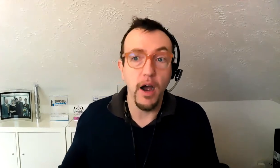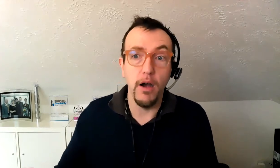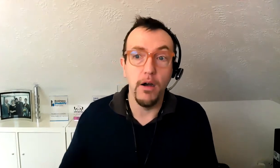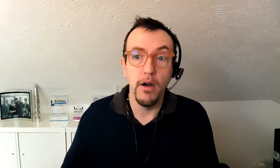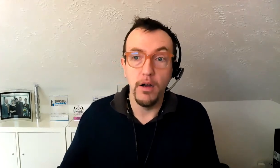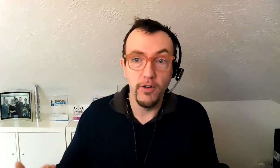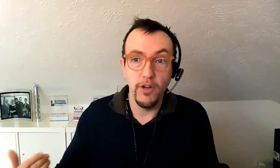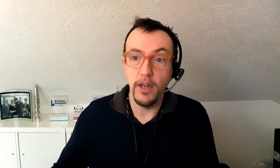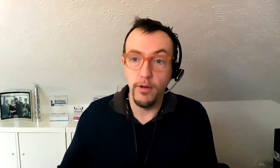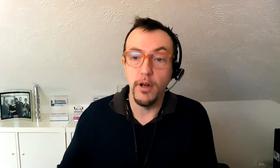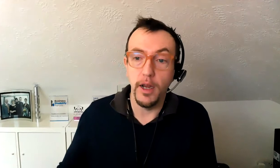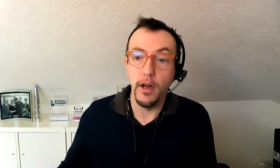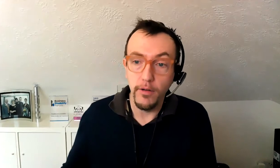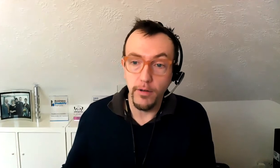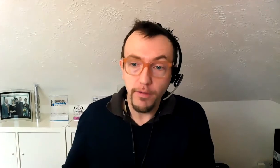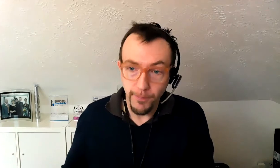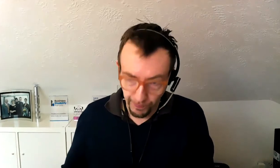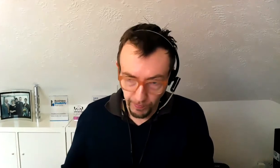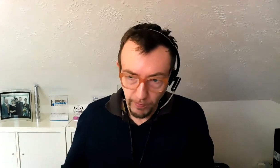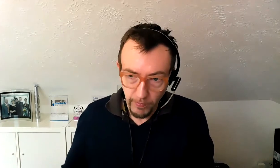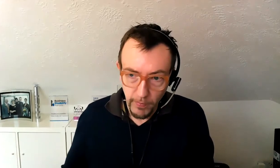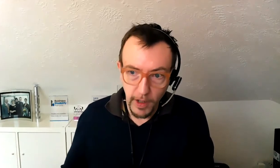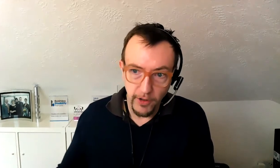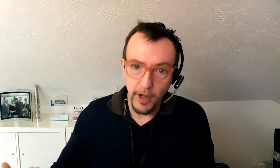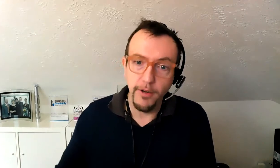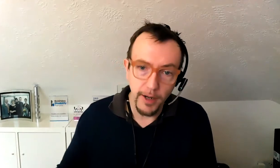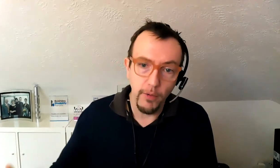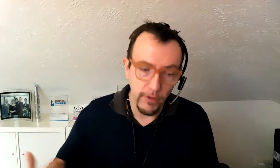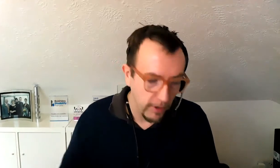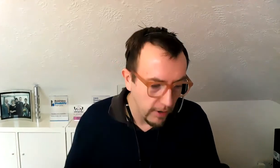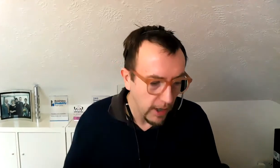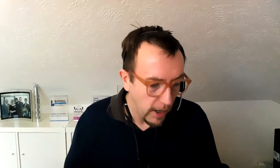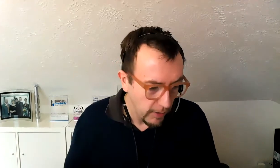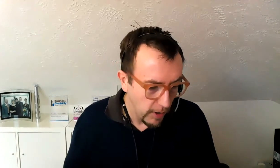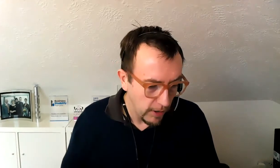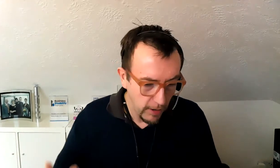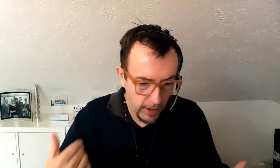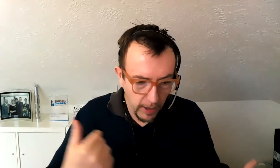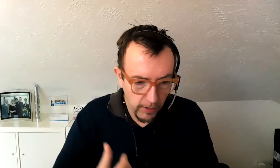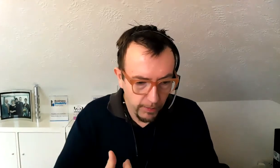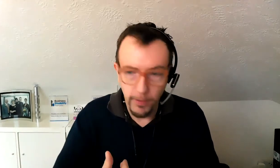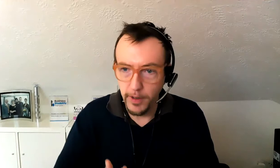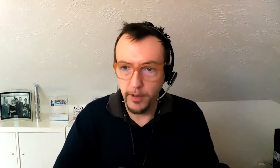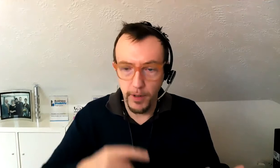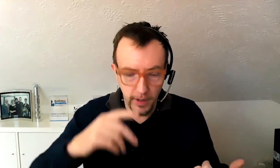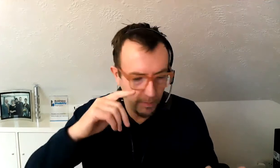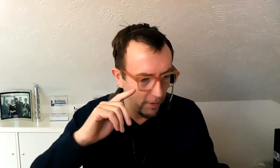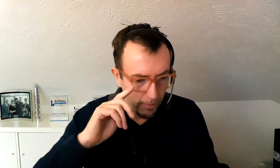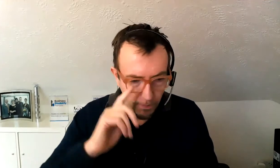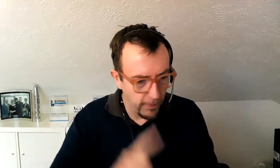are genuinely inclusive and genuinely want to work to include people with disabilities both in